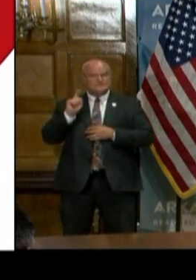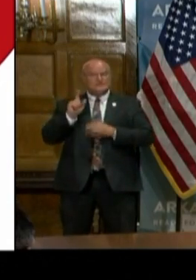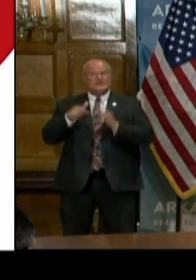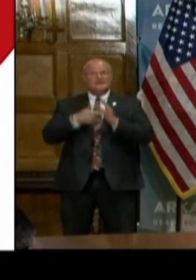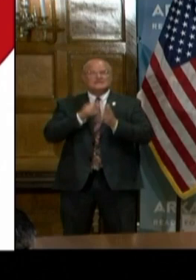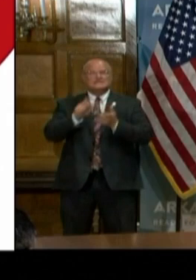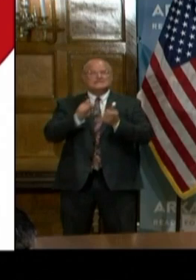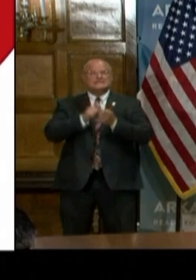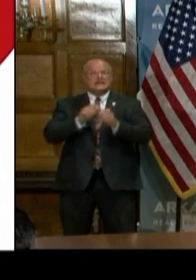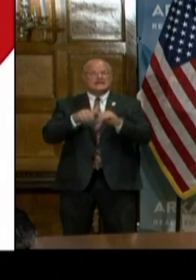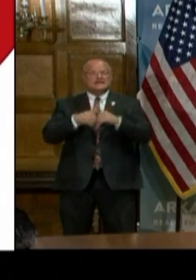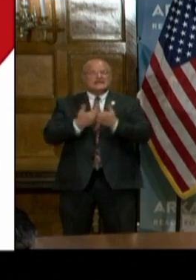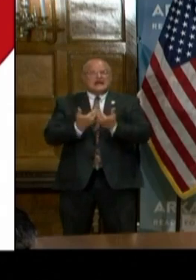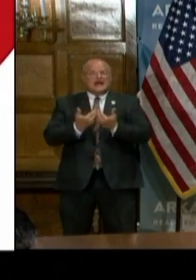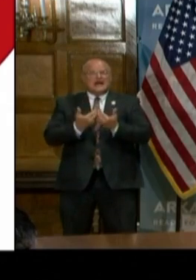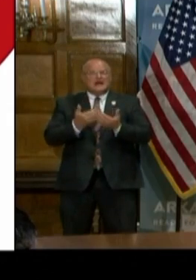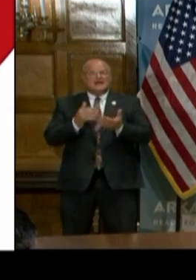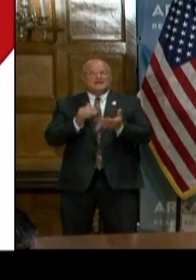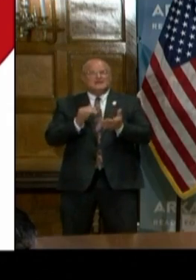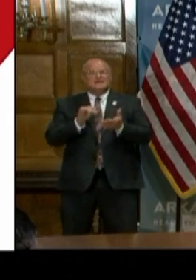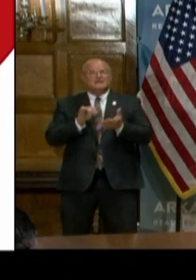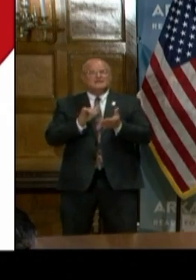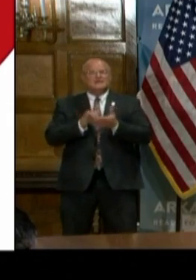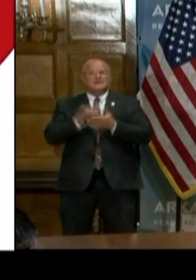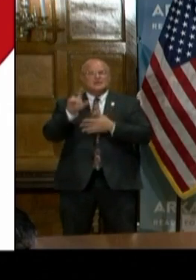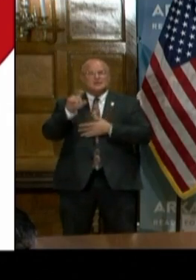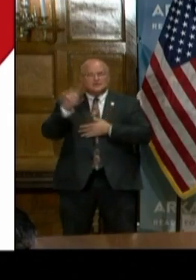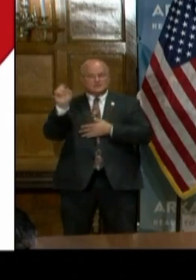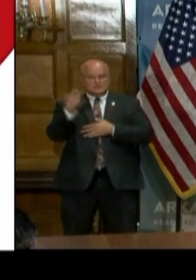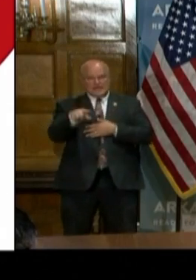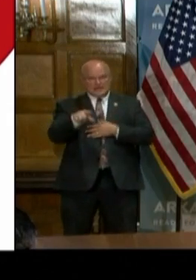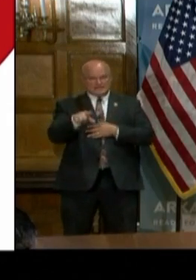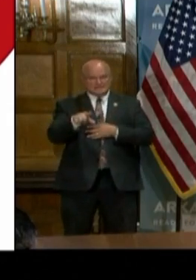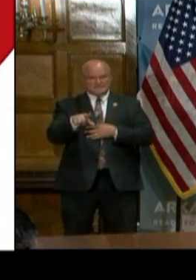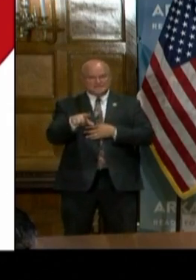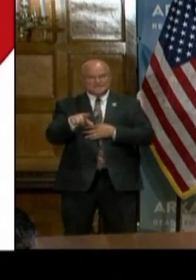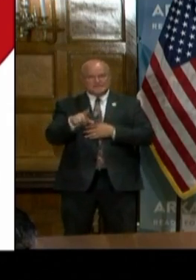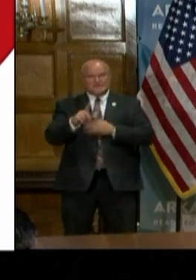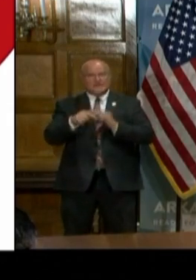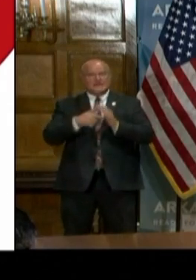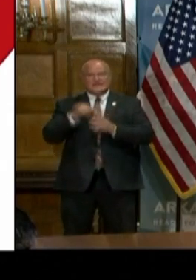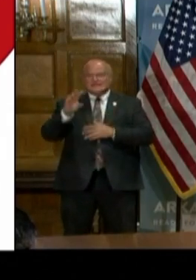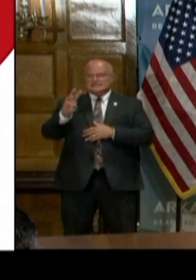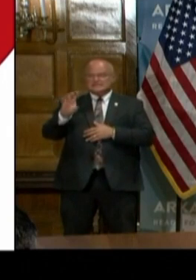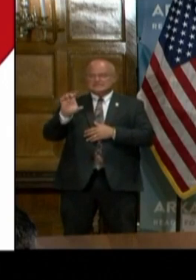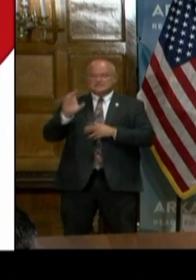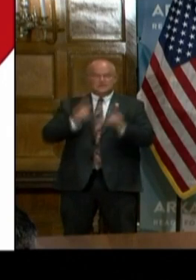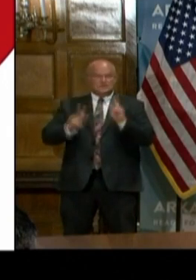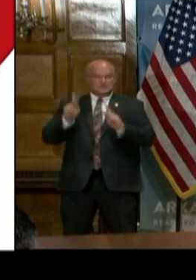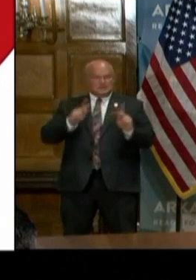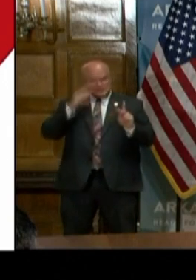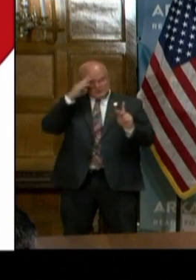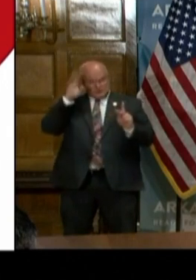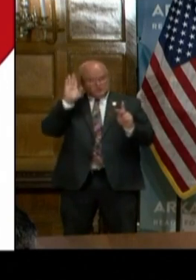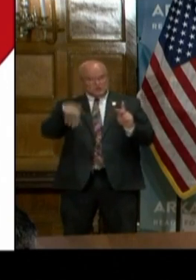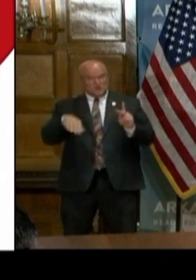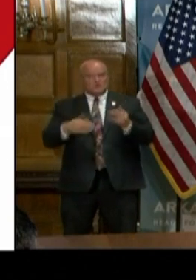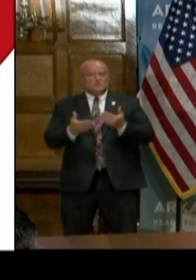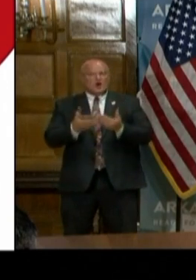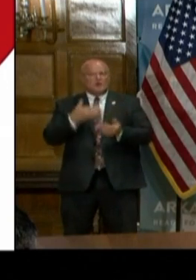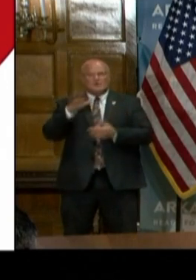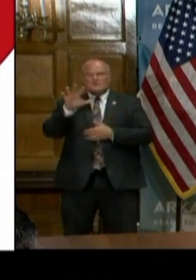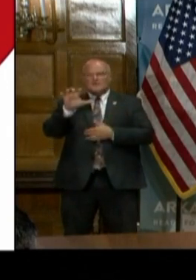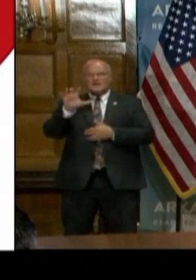This is exactly how the question was asked. And this is 600 people, as you know, so